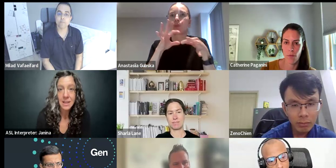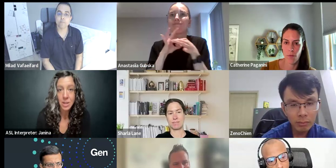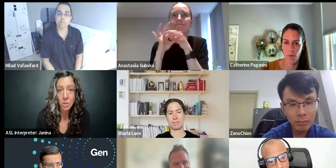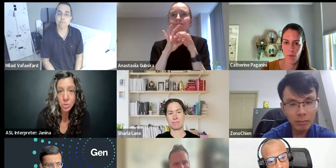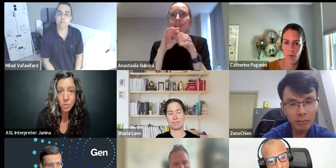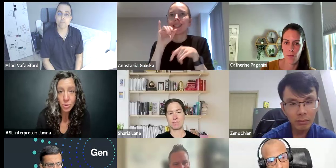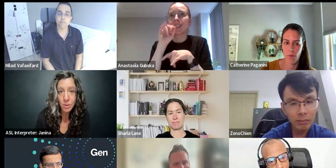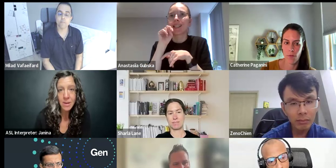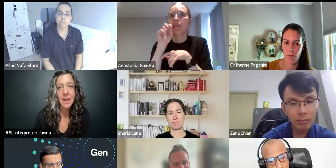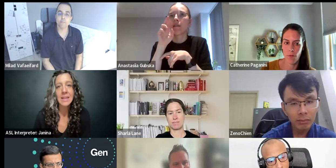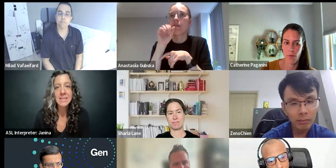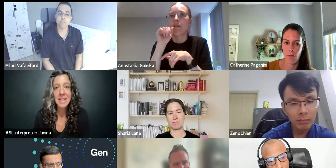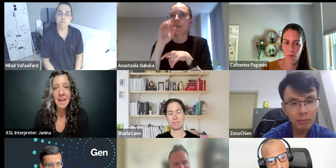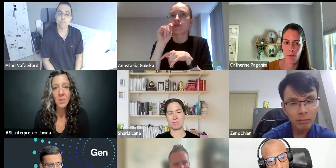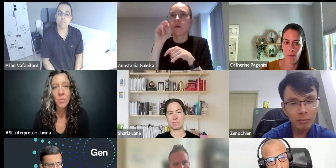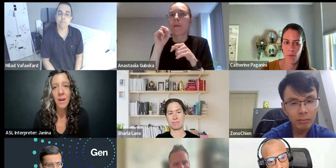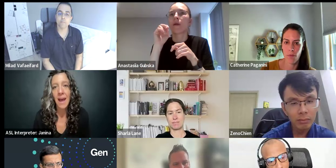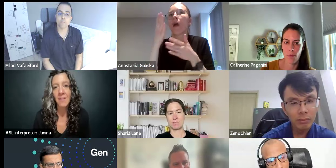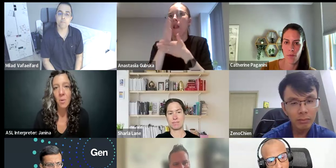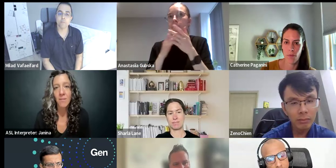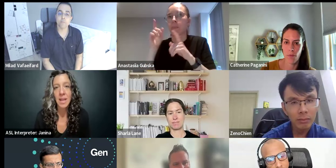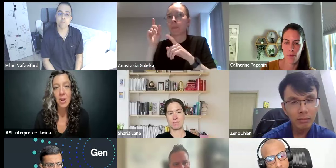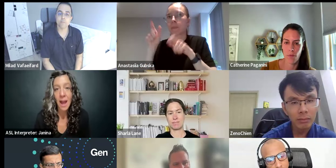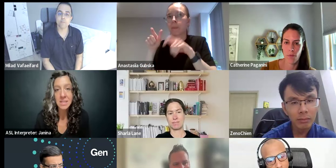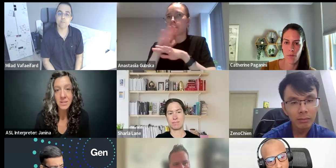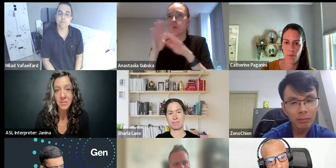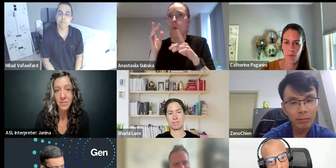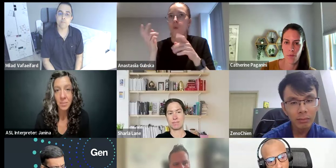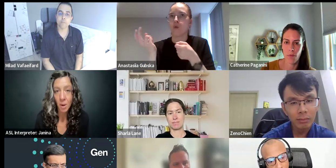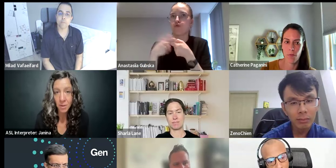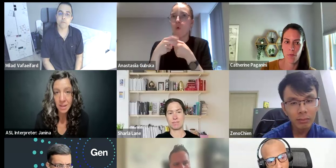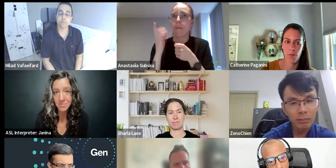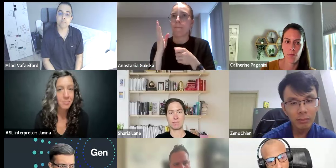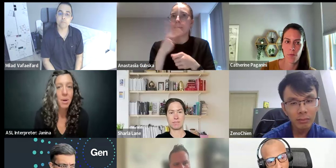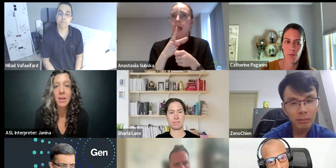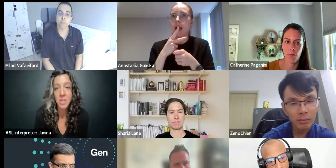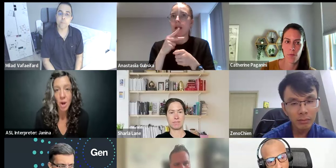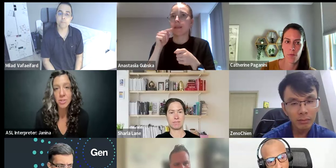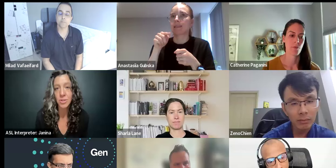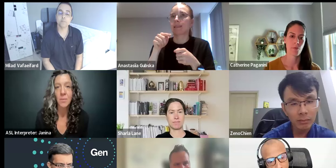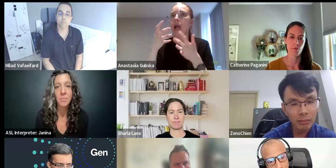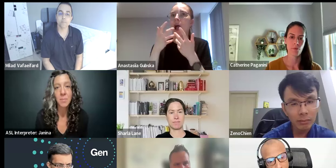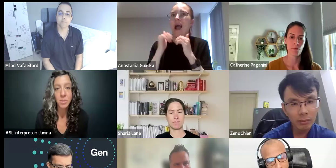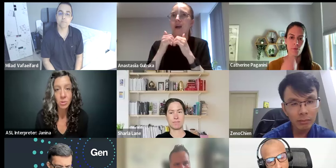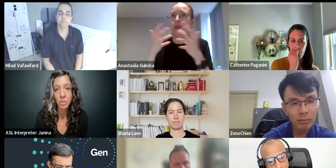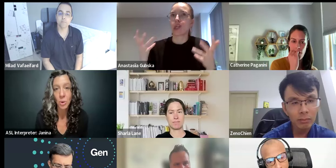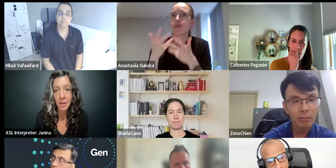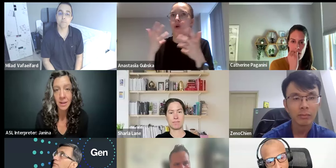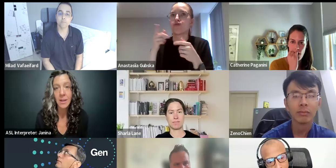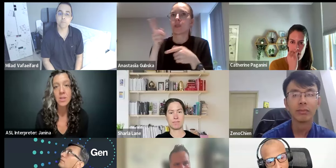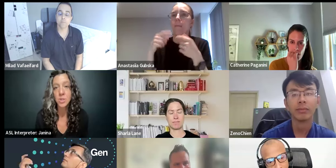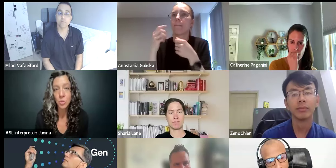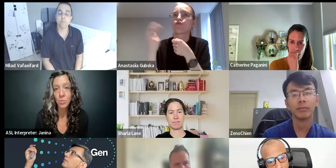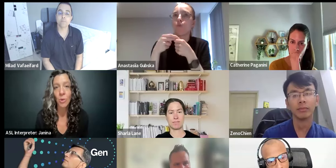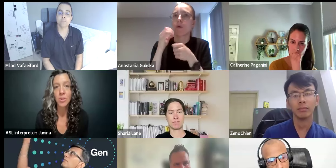on YouTube. And instead, we want to have more of an interactive component. But it's hard to do that when people don't